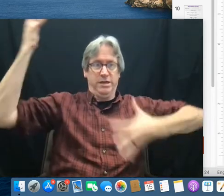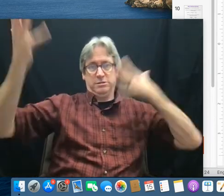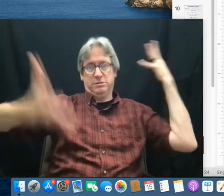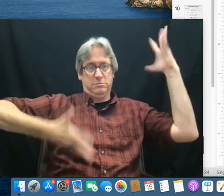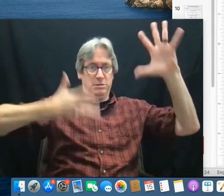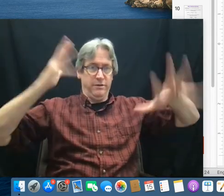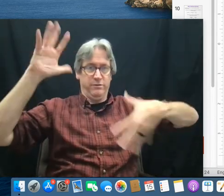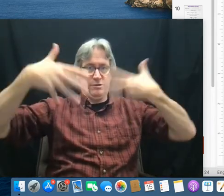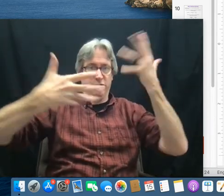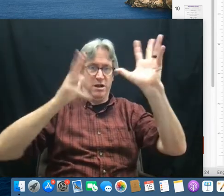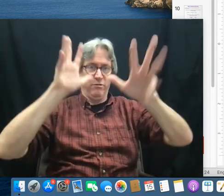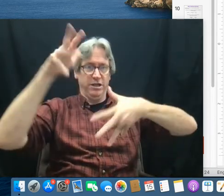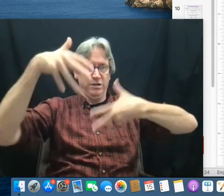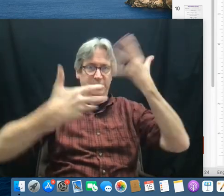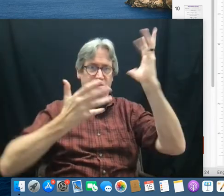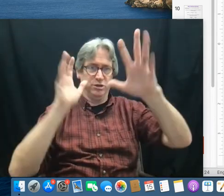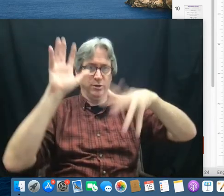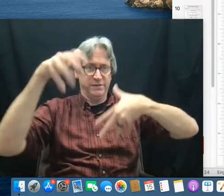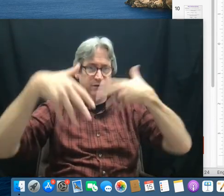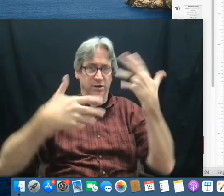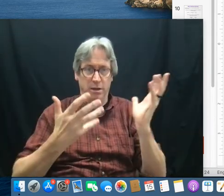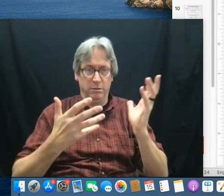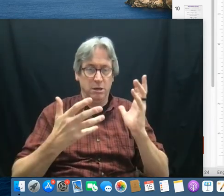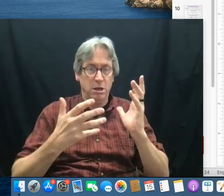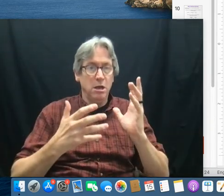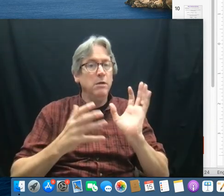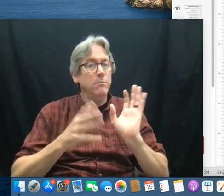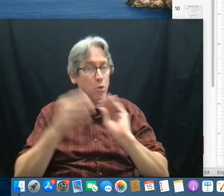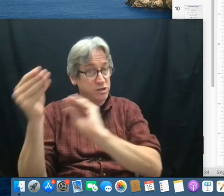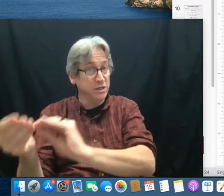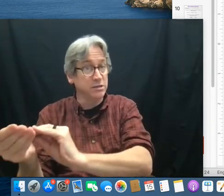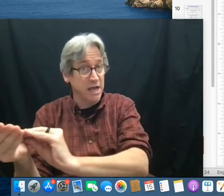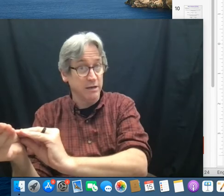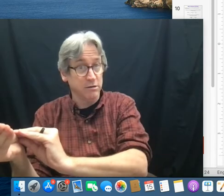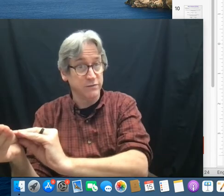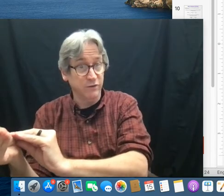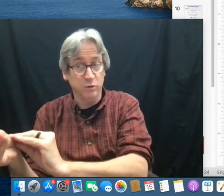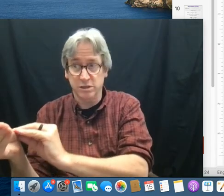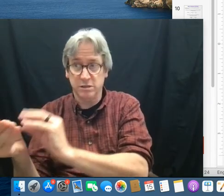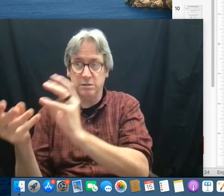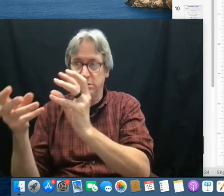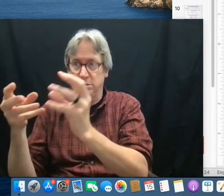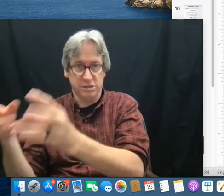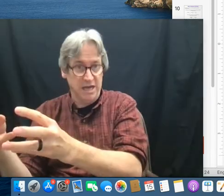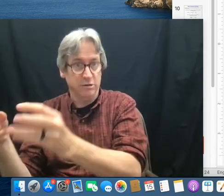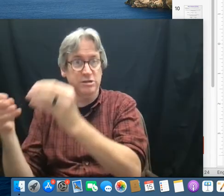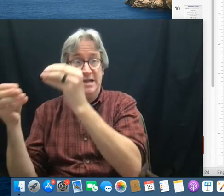things learned. And the last things learned are tiny little